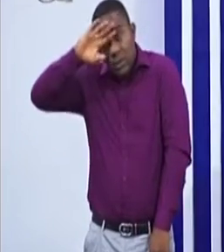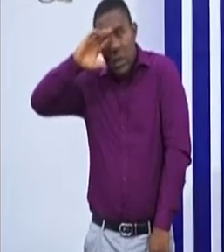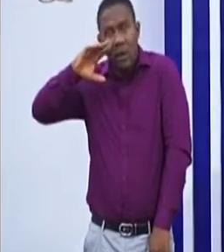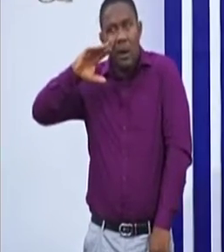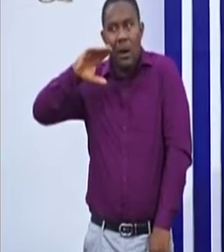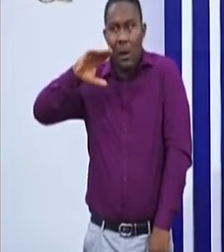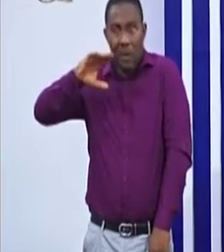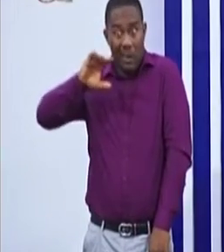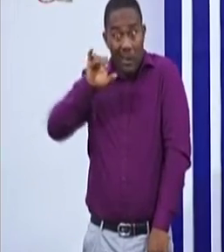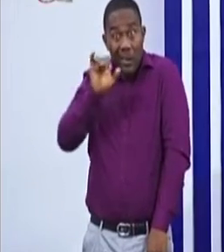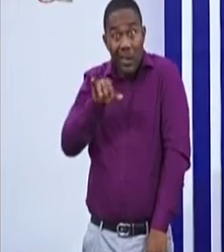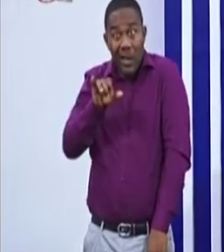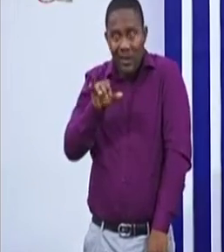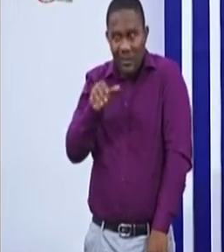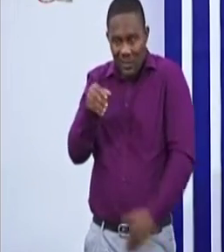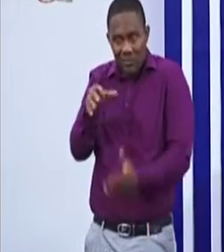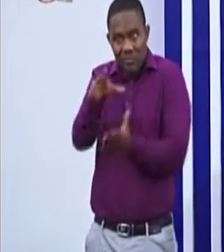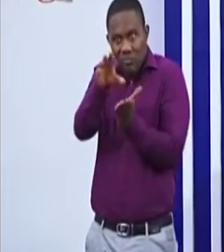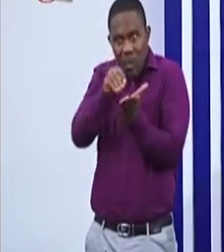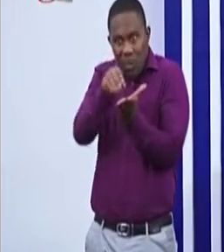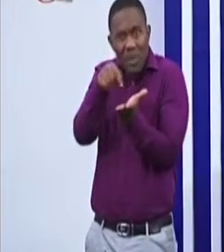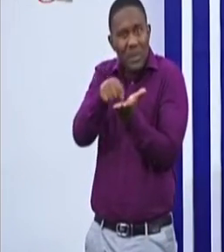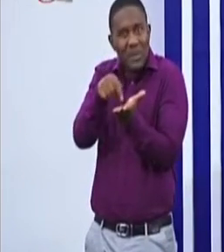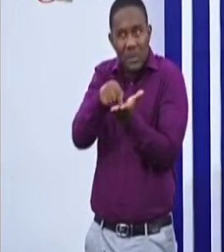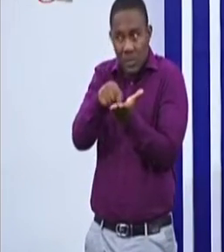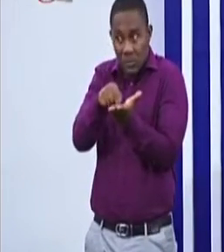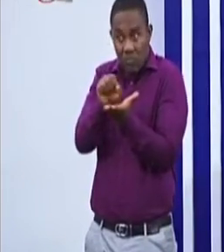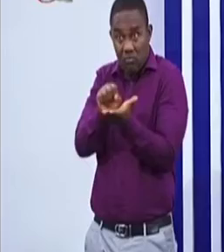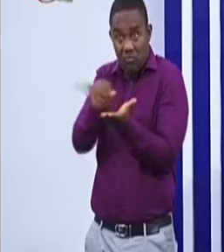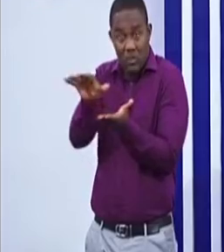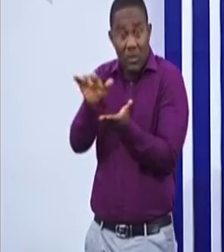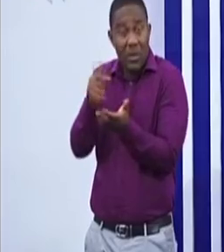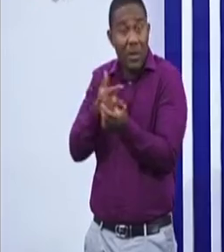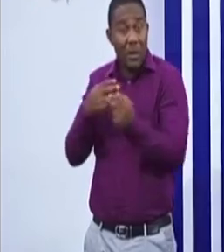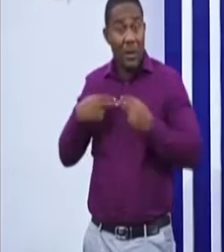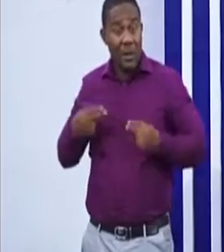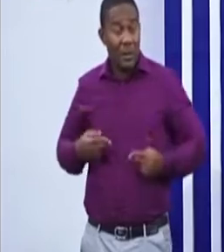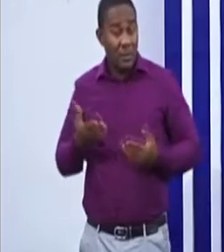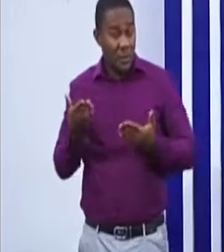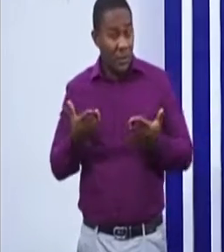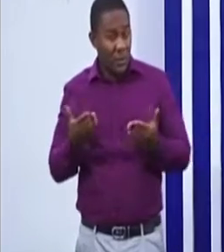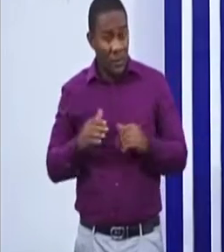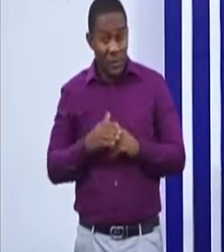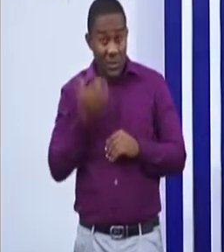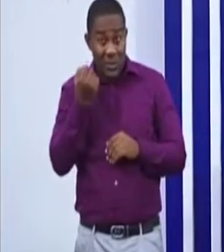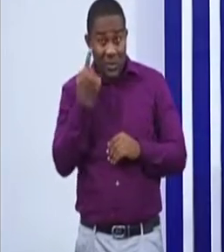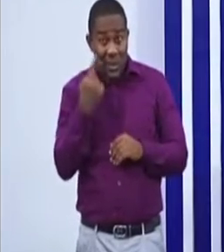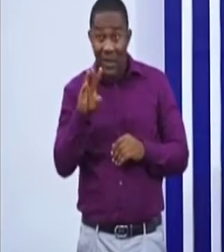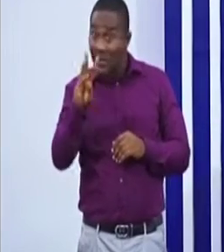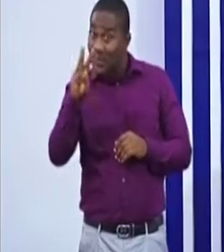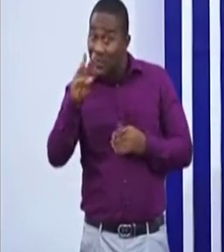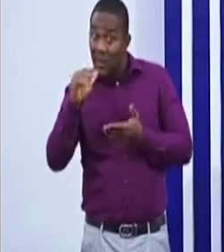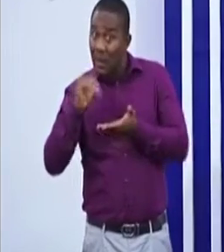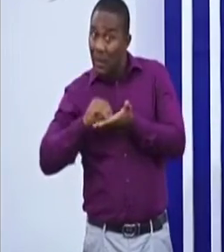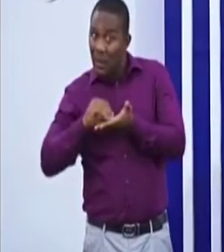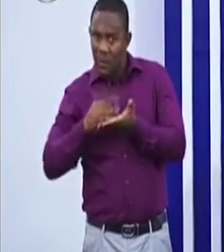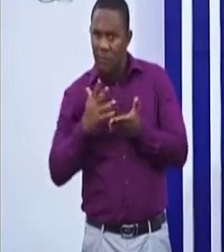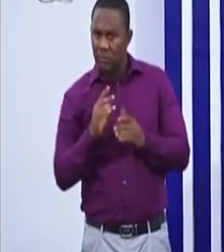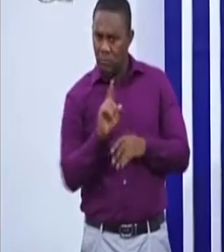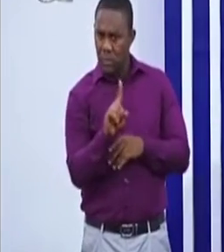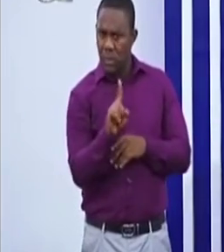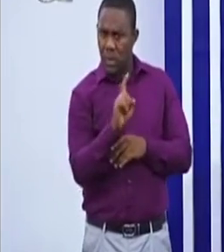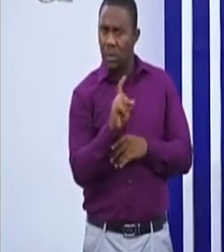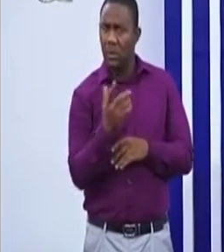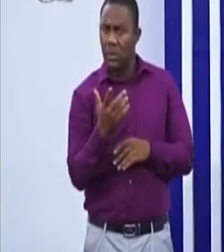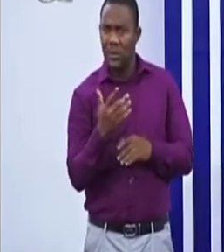that information to the Ghana Health Service. So out of the 16,000 plus, we have 100 that are of interest